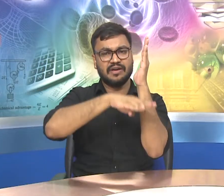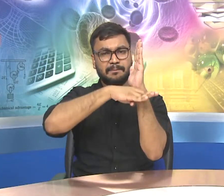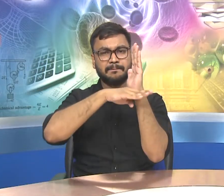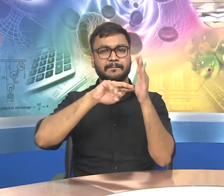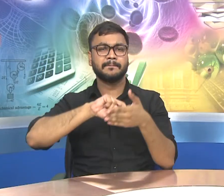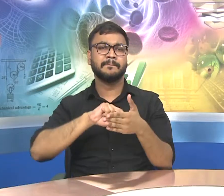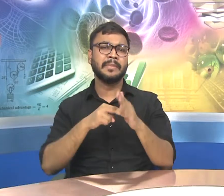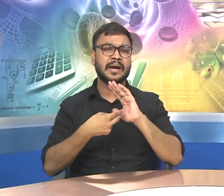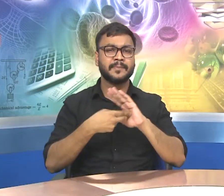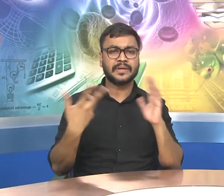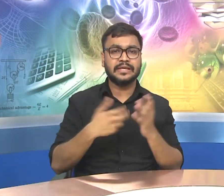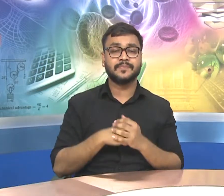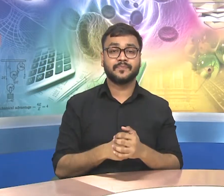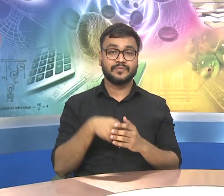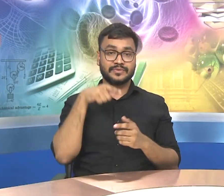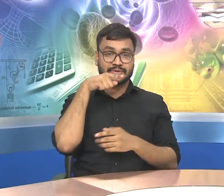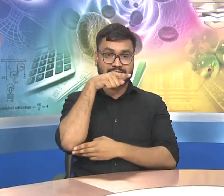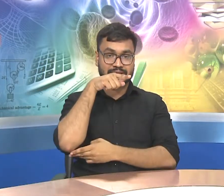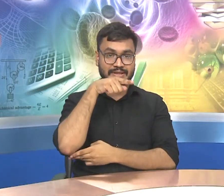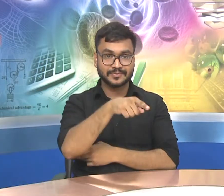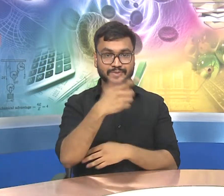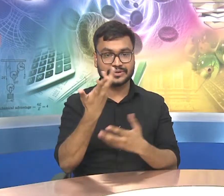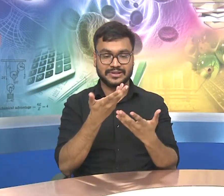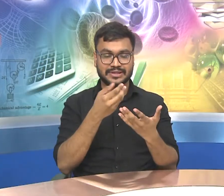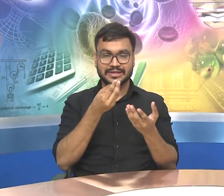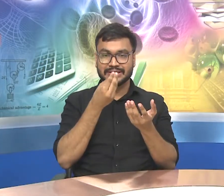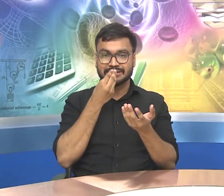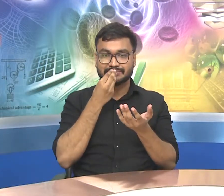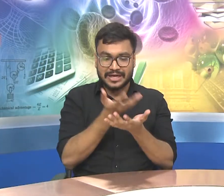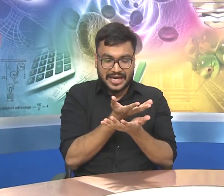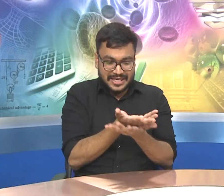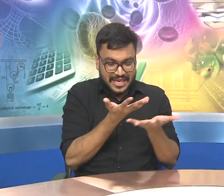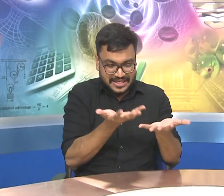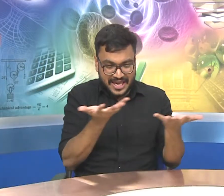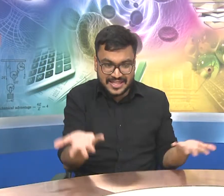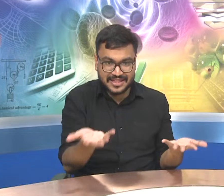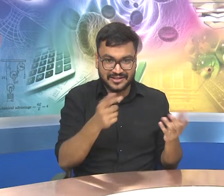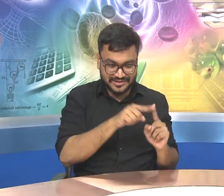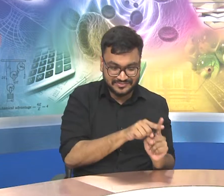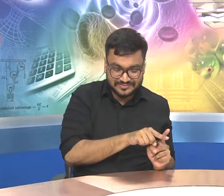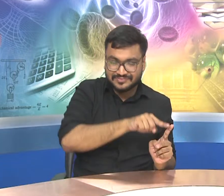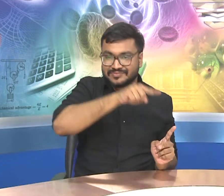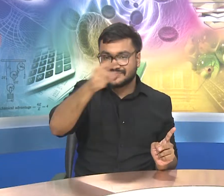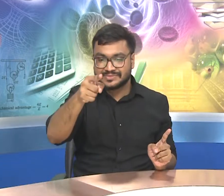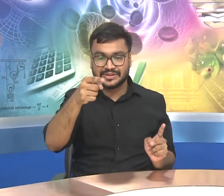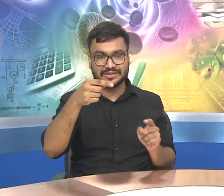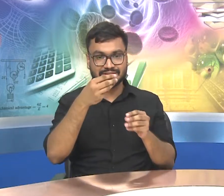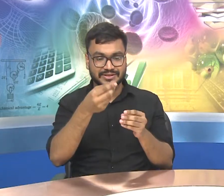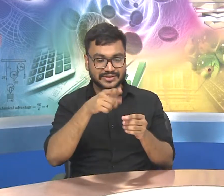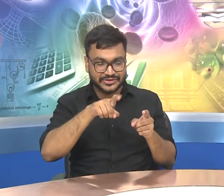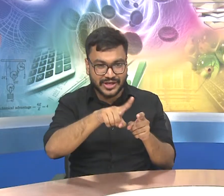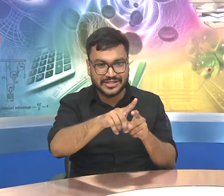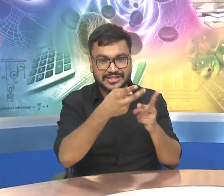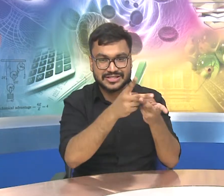Trophic levels. Each step in a food chain is called a trophic level.